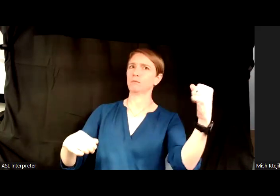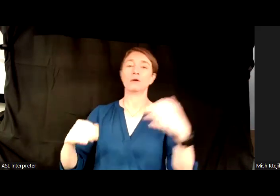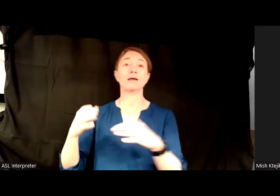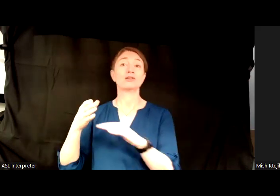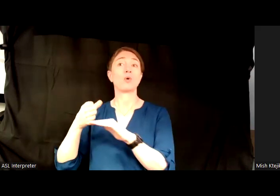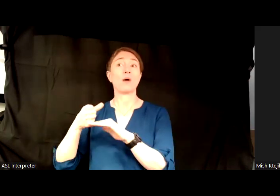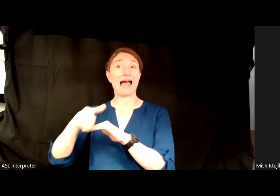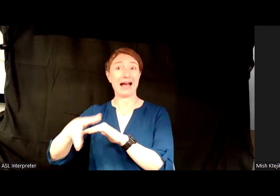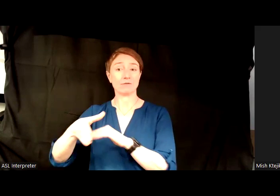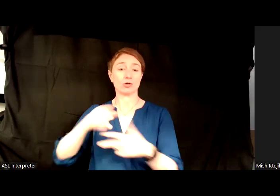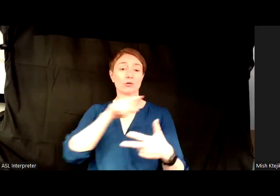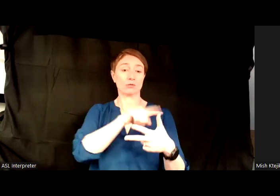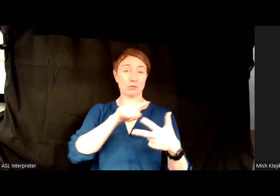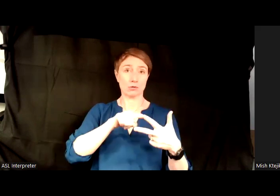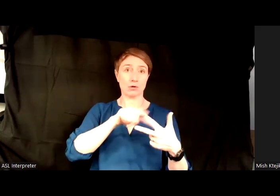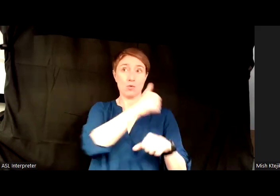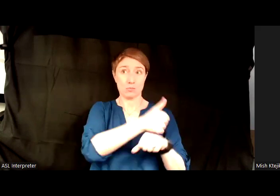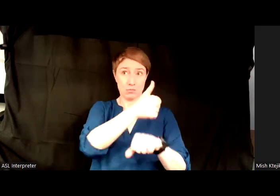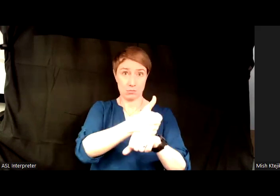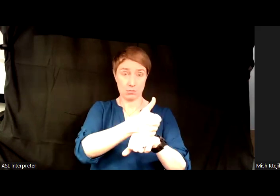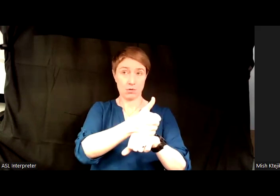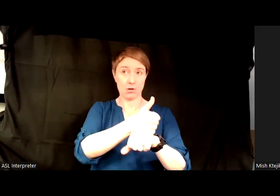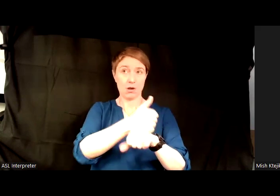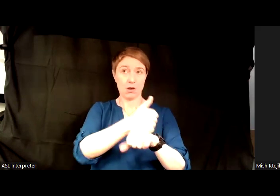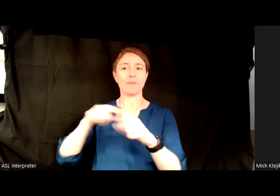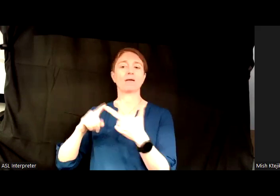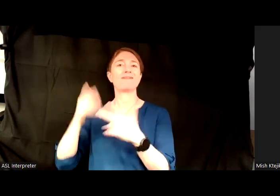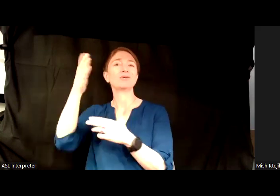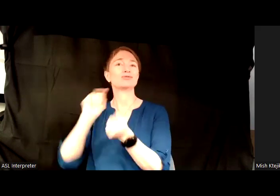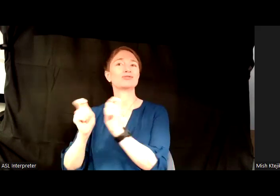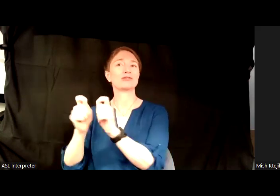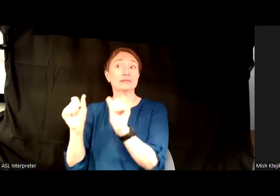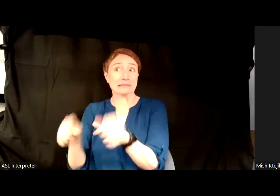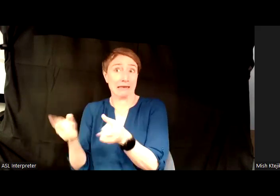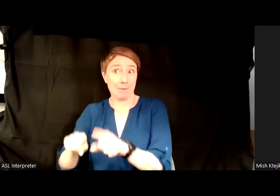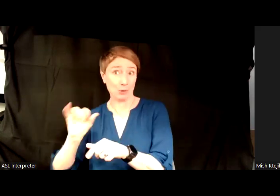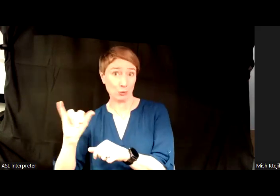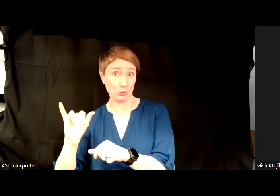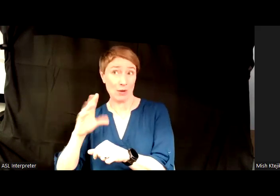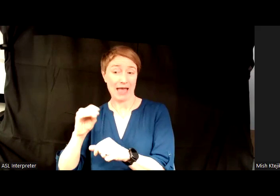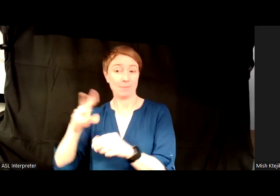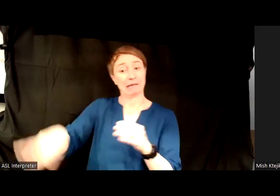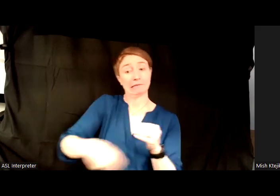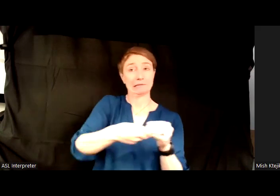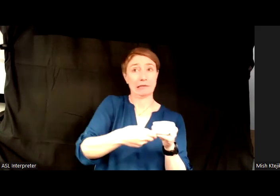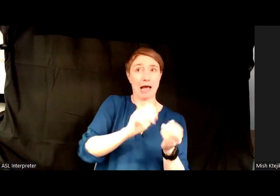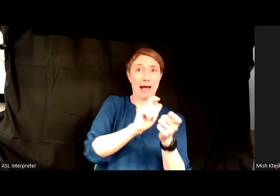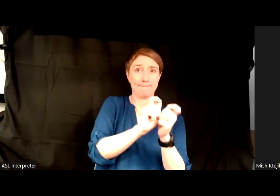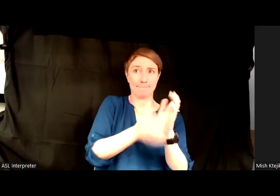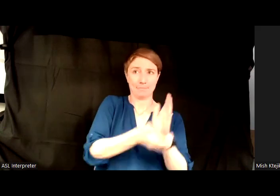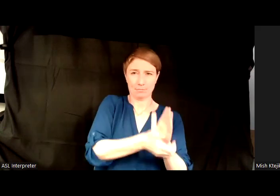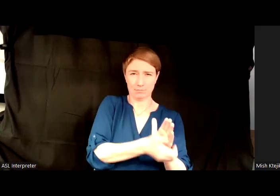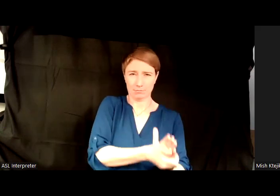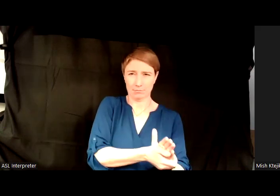After the set rules are done, but that future changes could be made to those rules and be amended. It's just